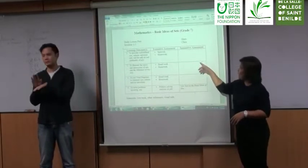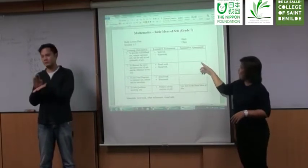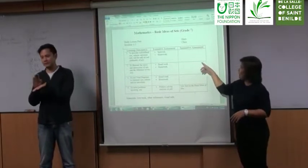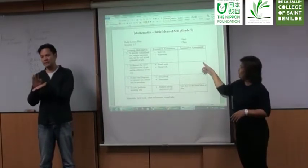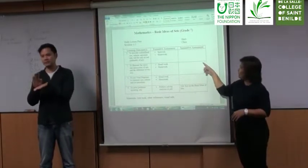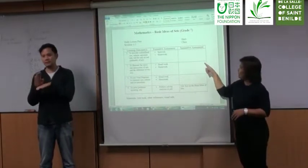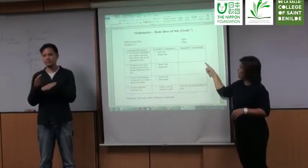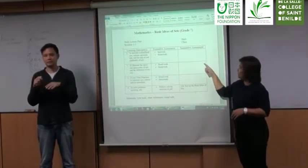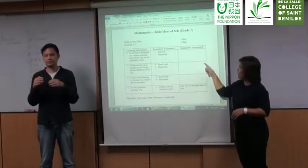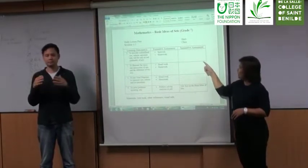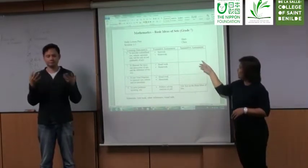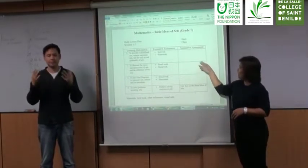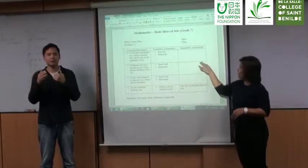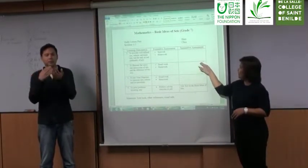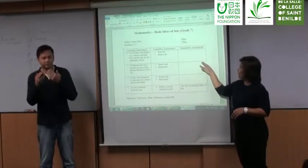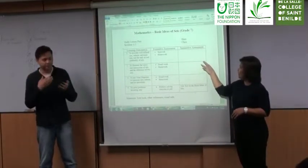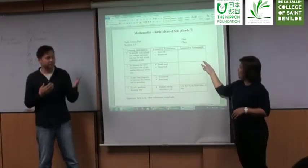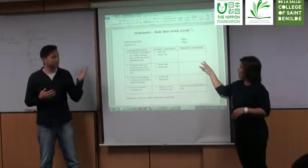is the first